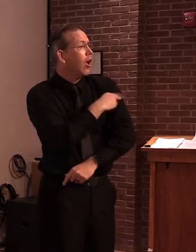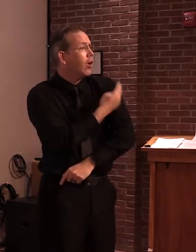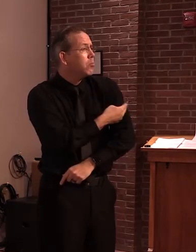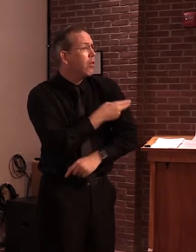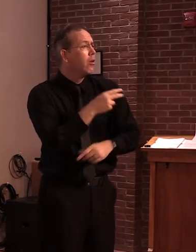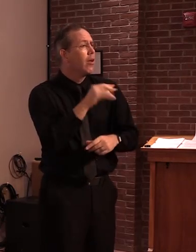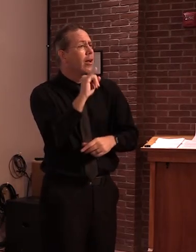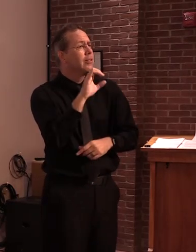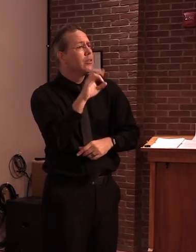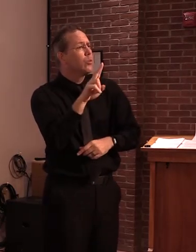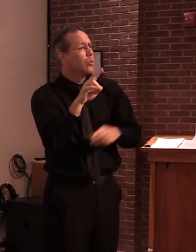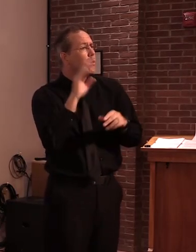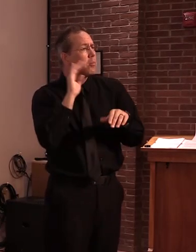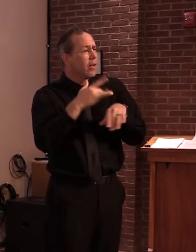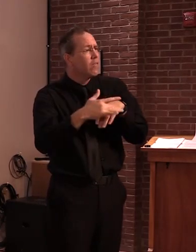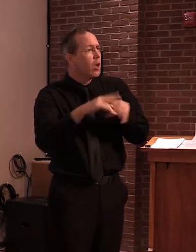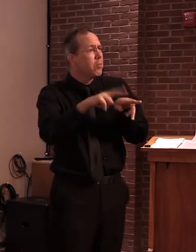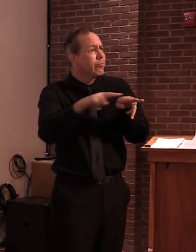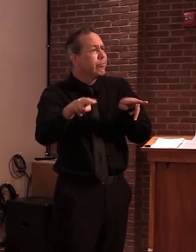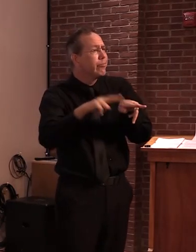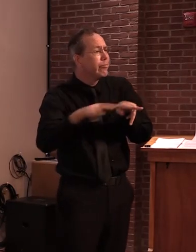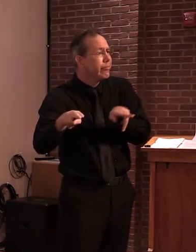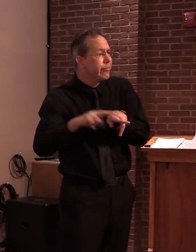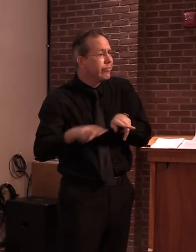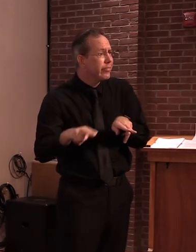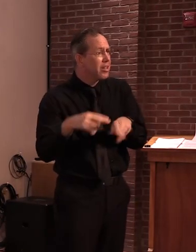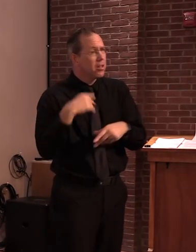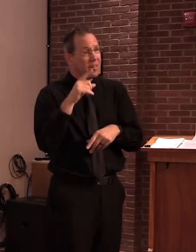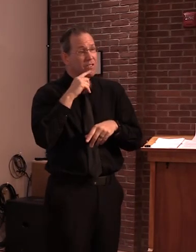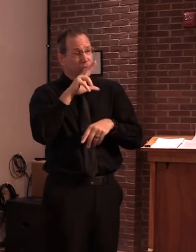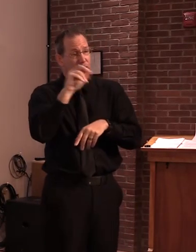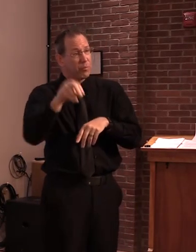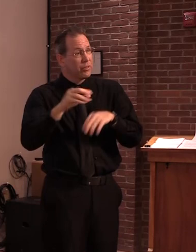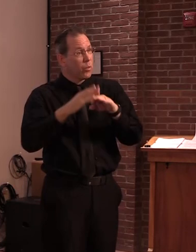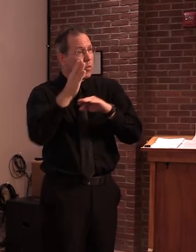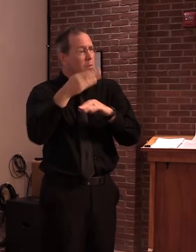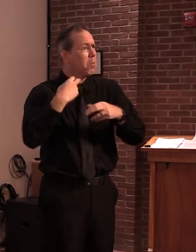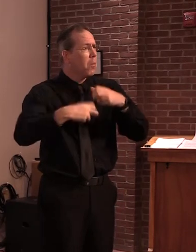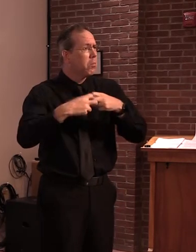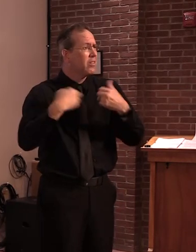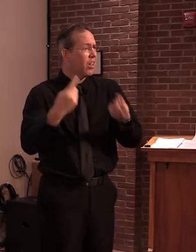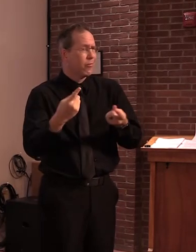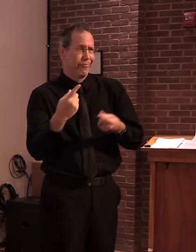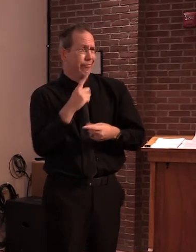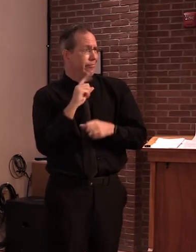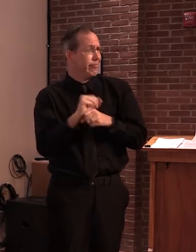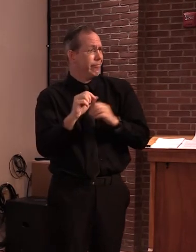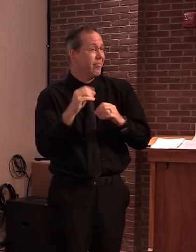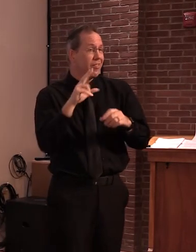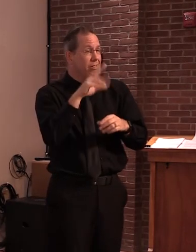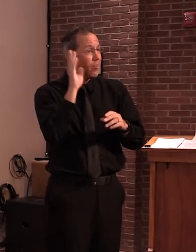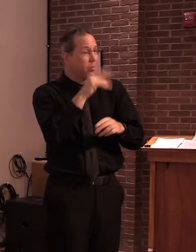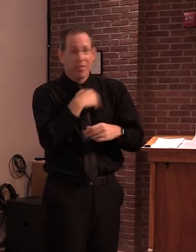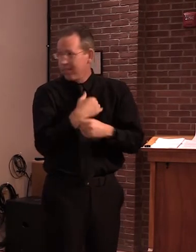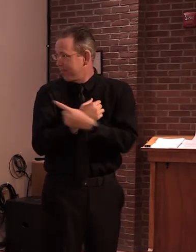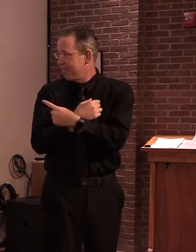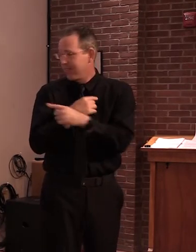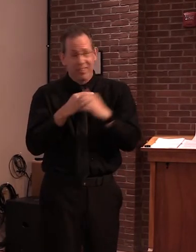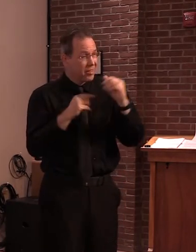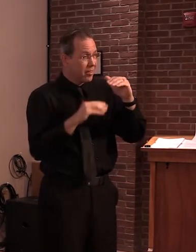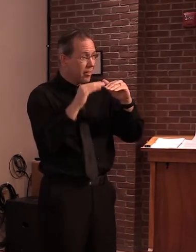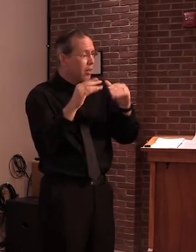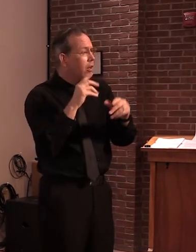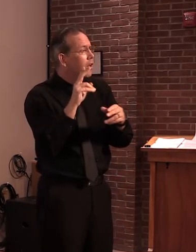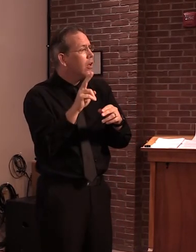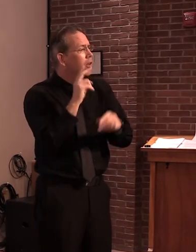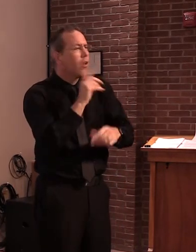continues to trend around that 30% buffer, but as we've alluded to in the past, it is not a concern at this time, considering that our other metrics